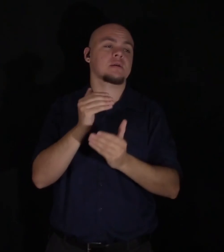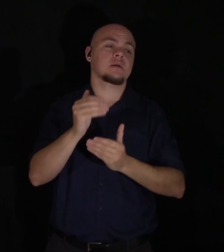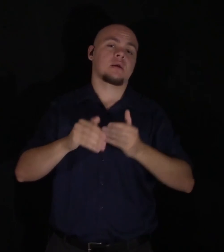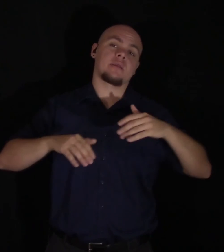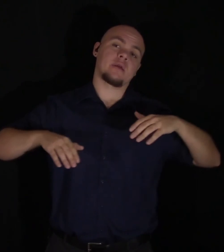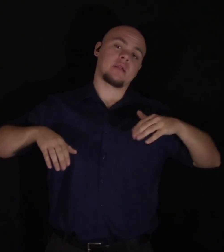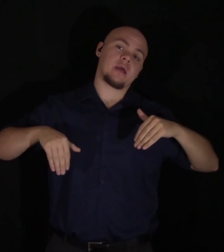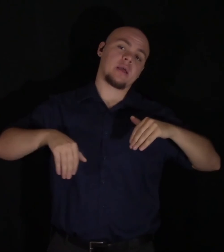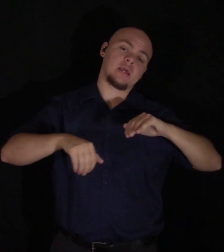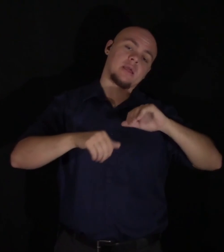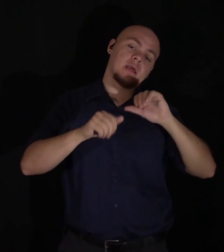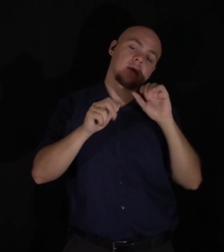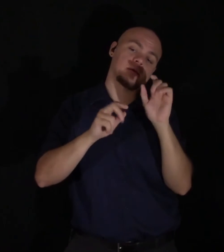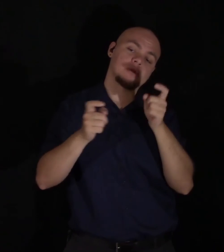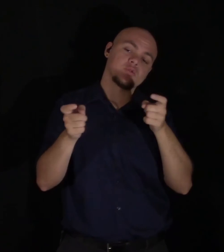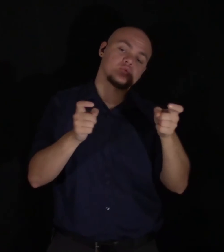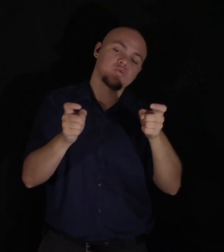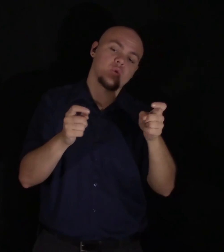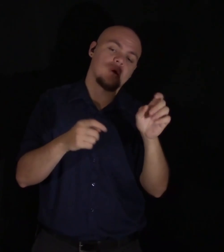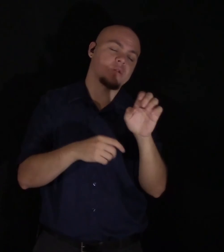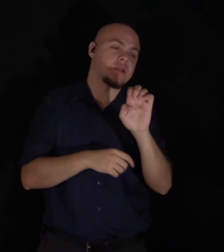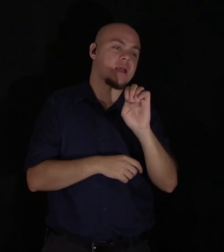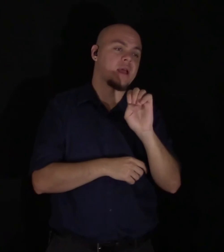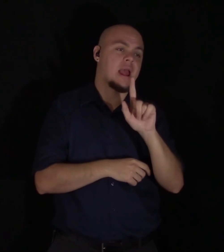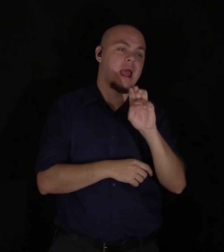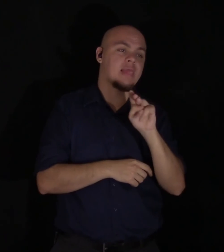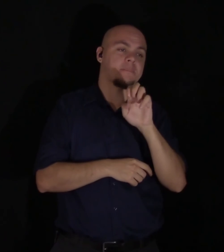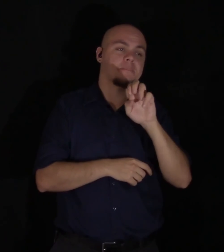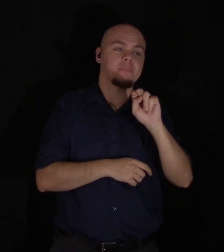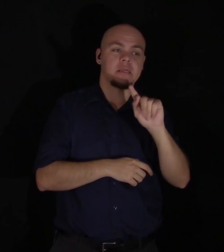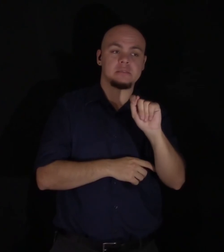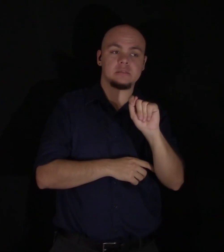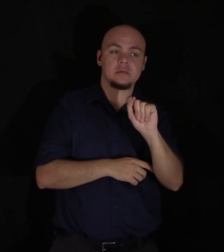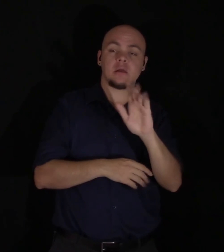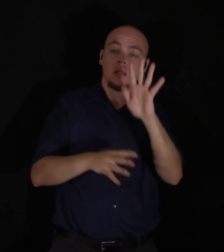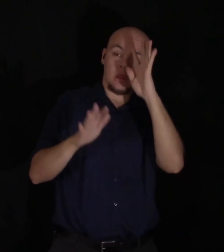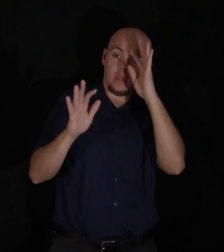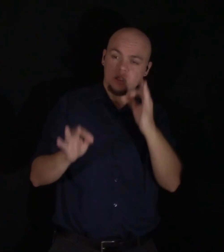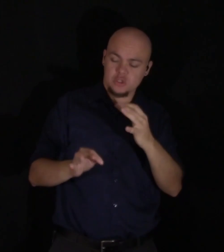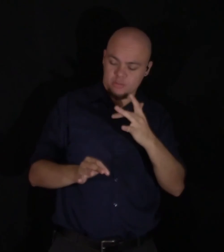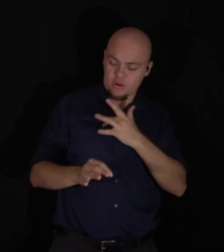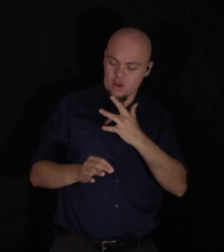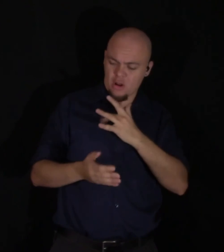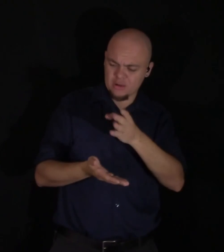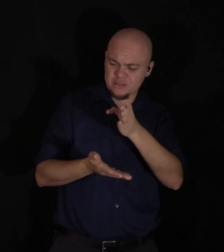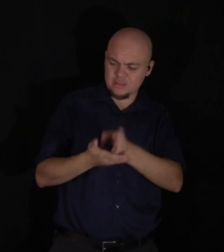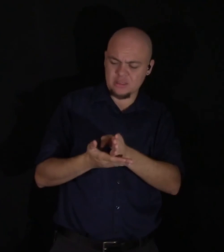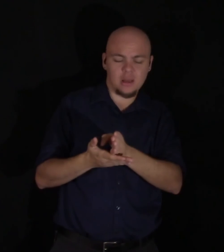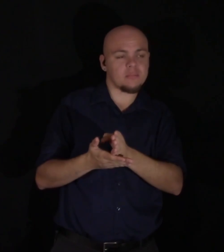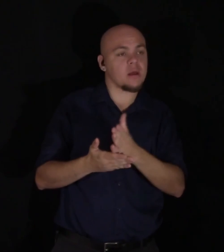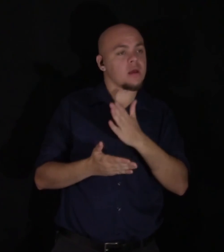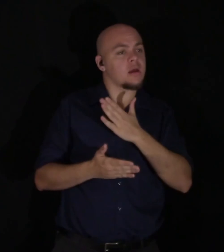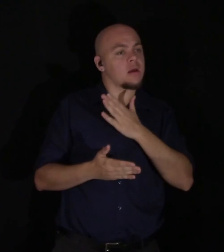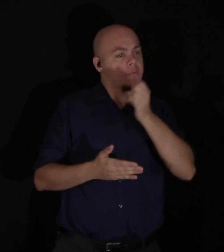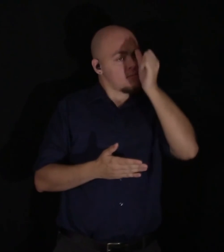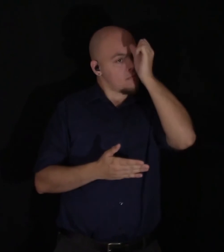obedient element? What can stop the determined heart and resolved will of man?